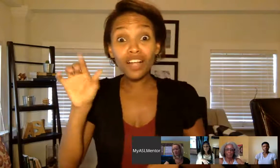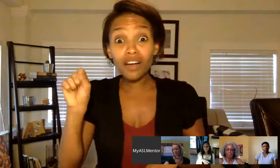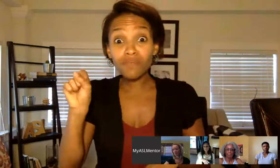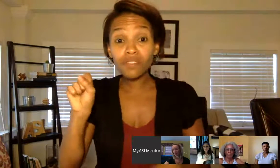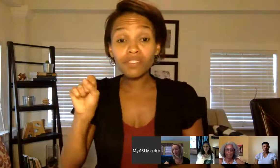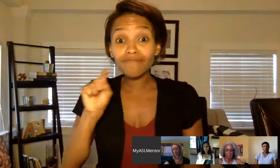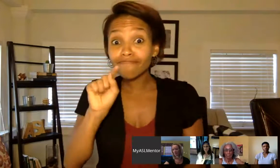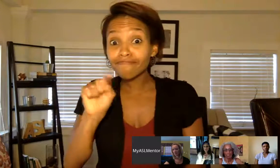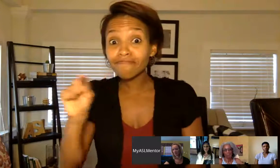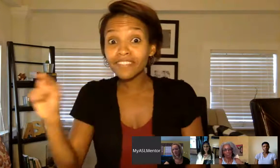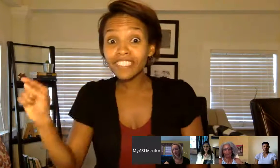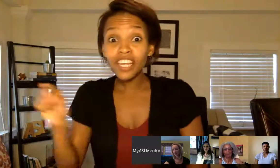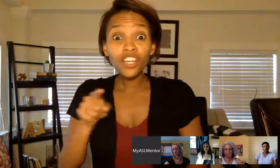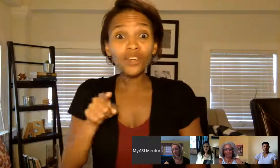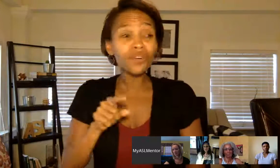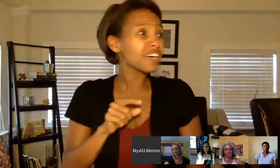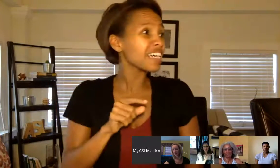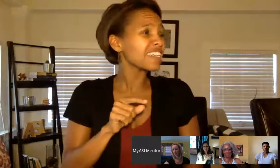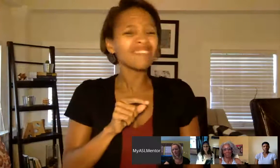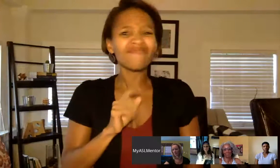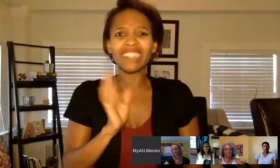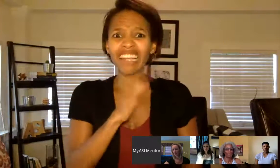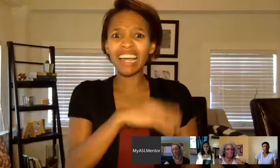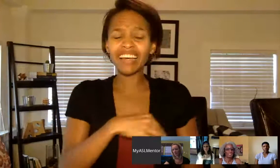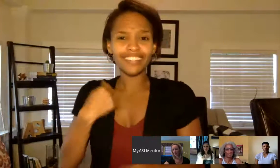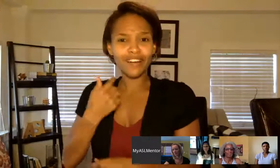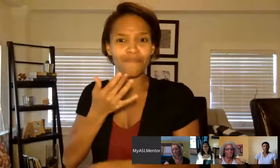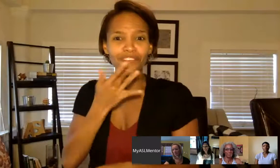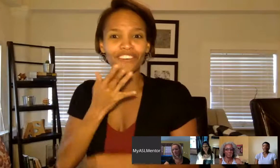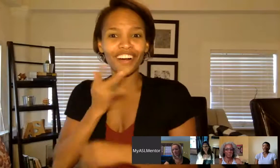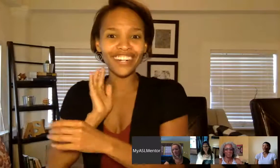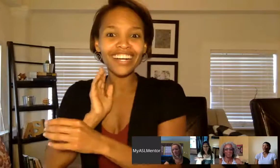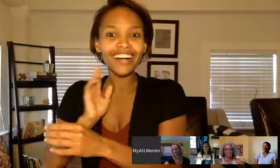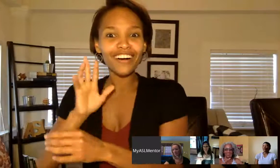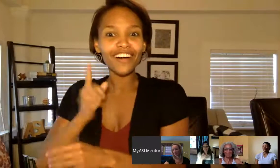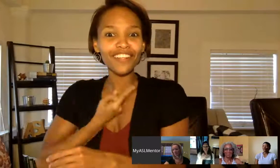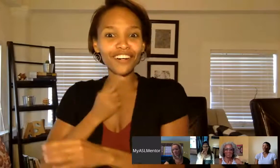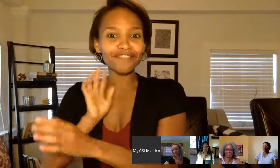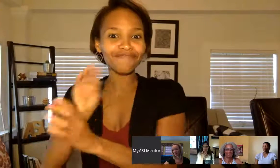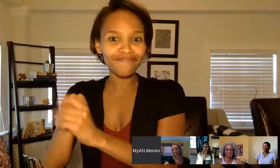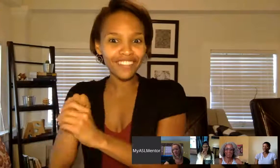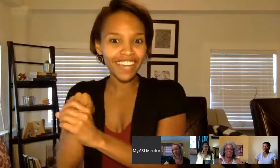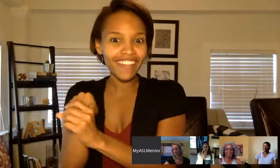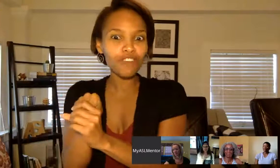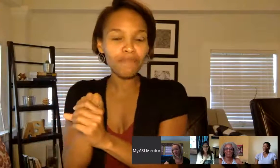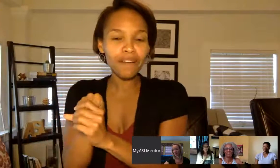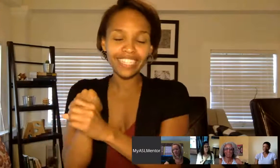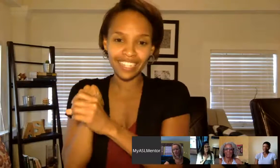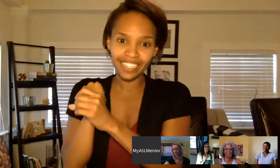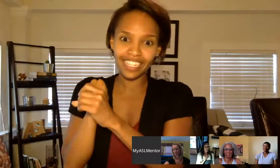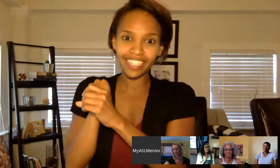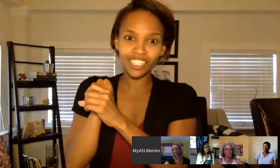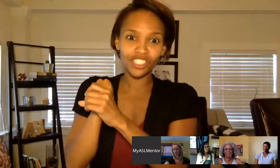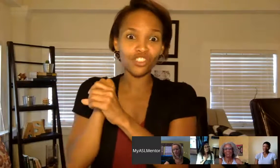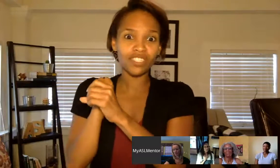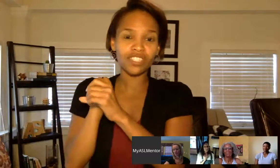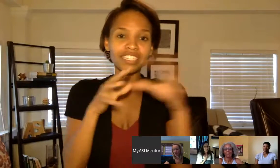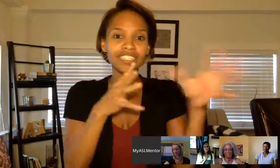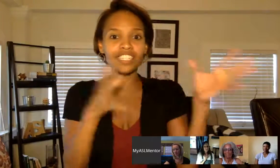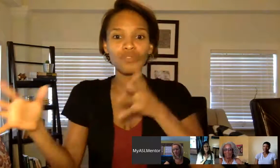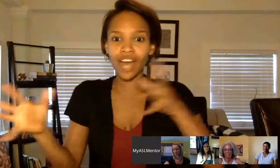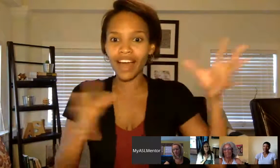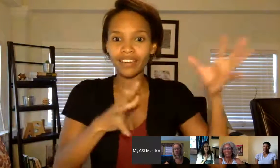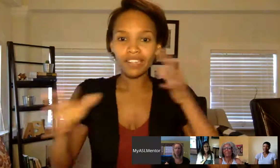other clubs, you, prefer alone. Okay, and that would be my tendency, to